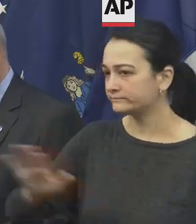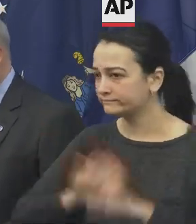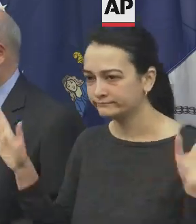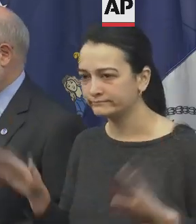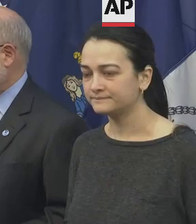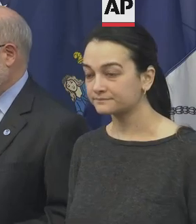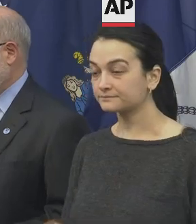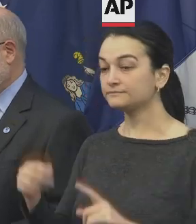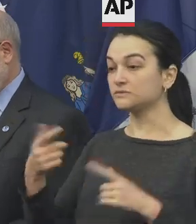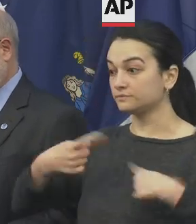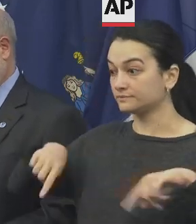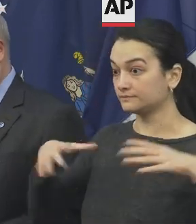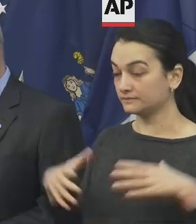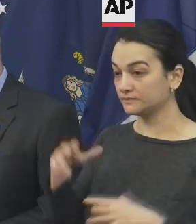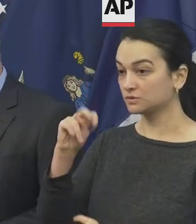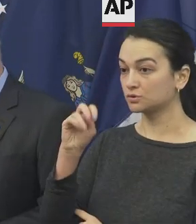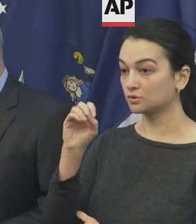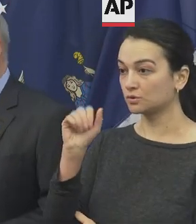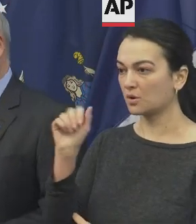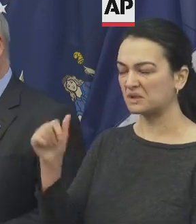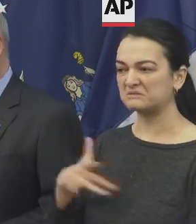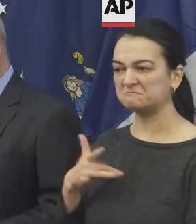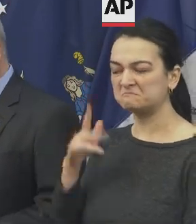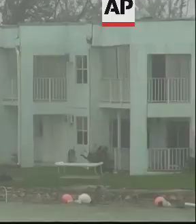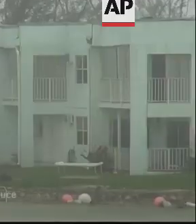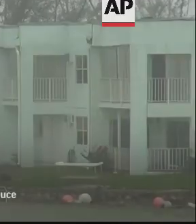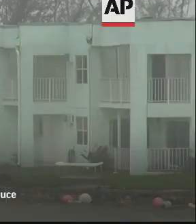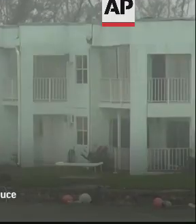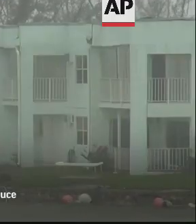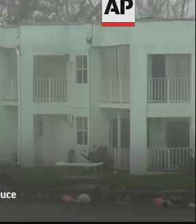this year the seventh consecutive above normal season.